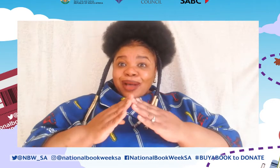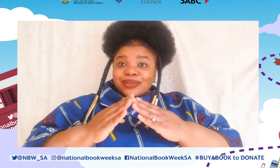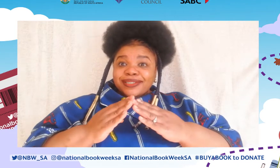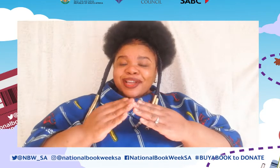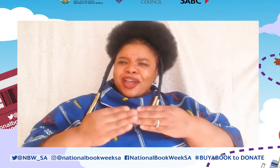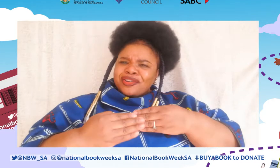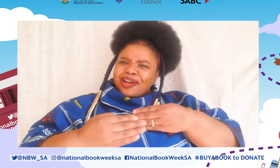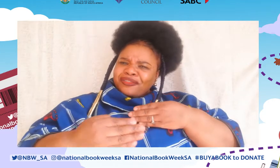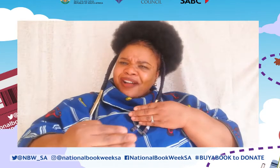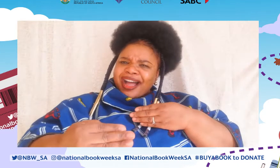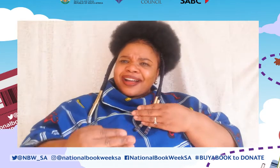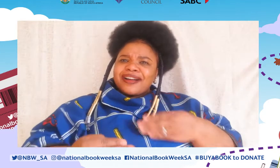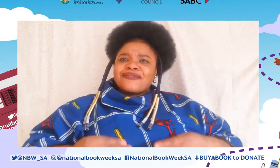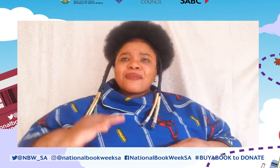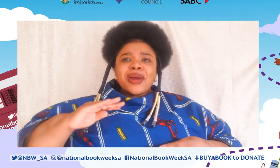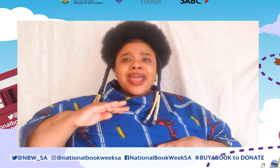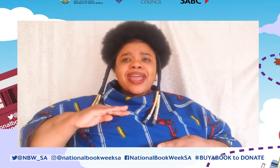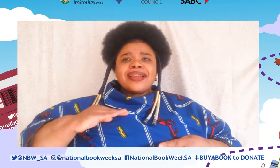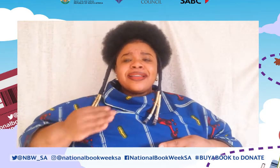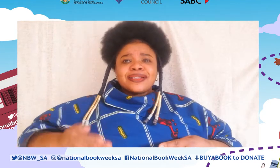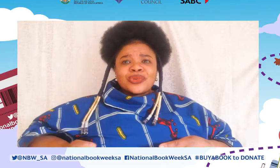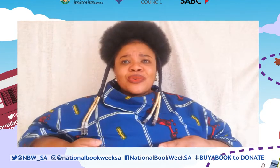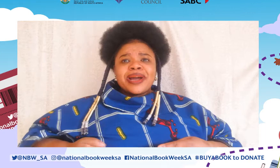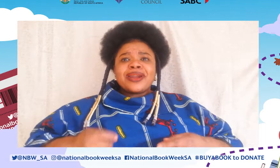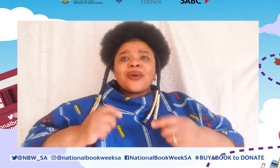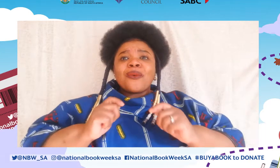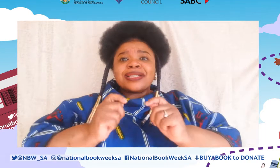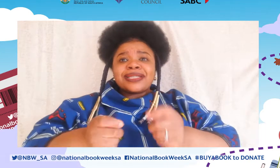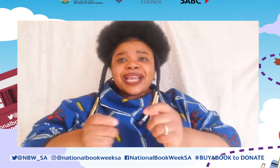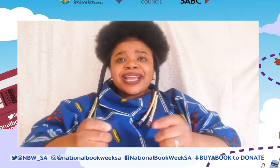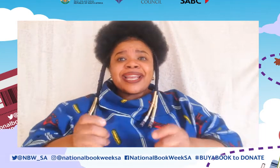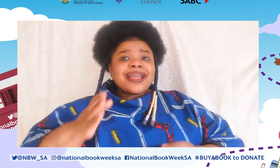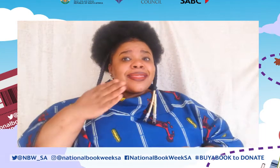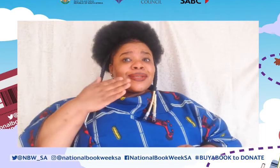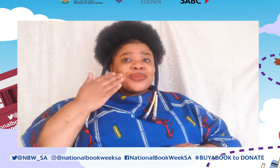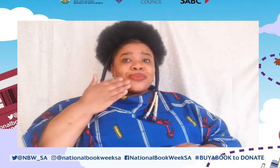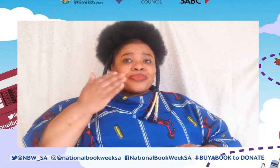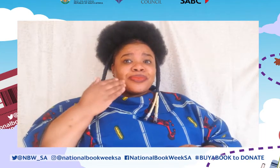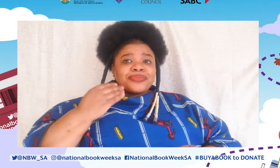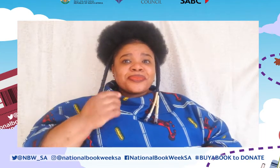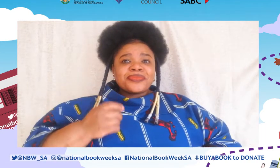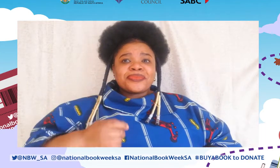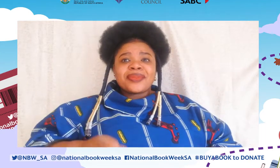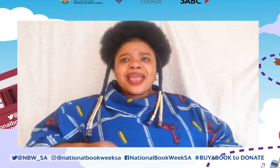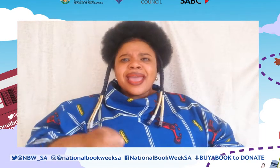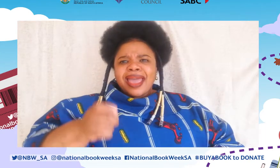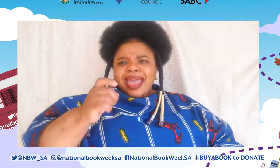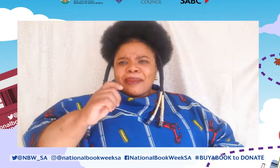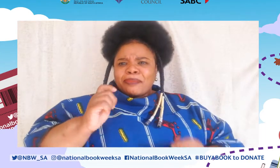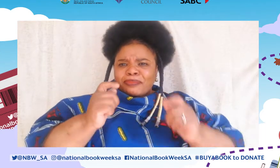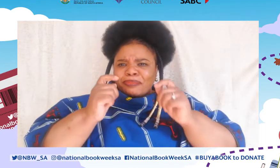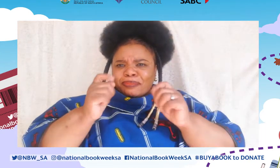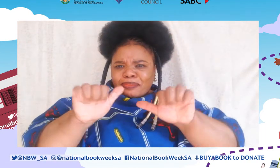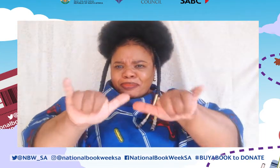A house not far from where this woman was selling the soup,